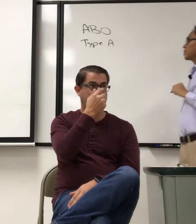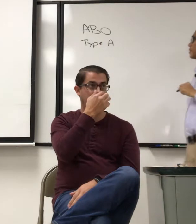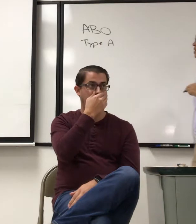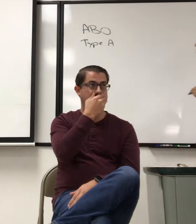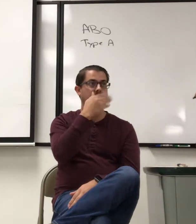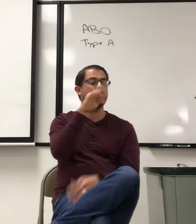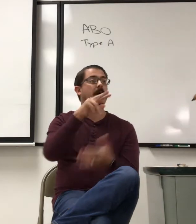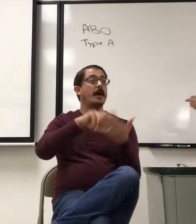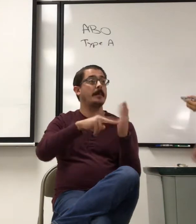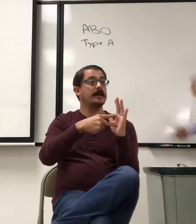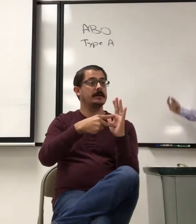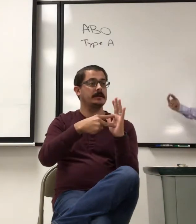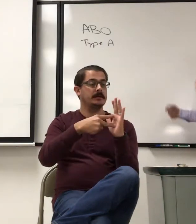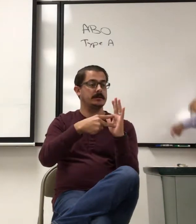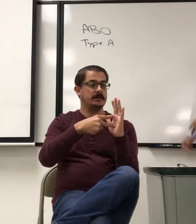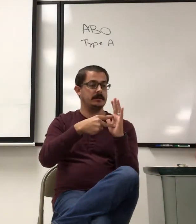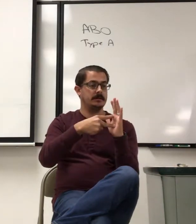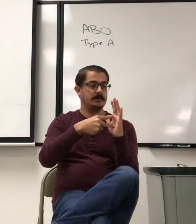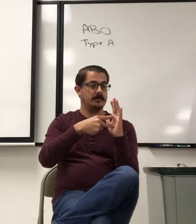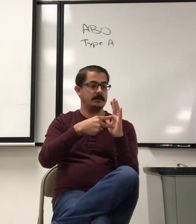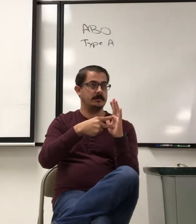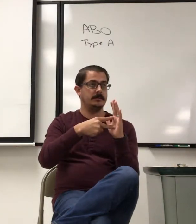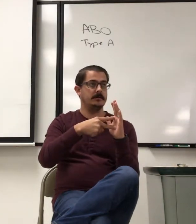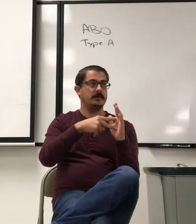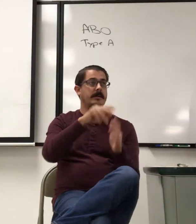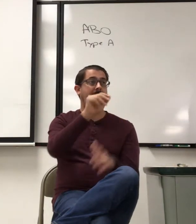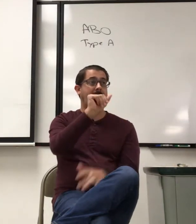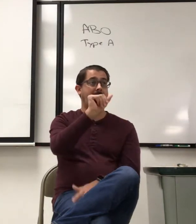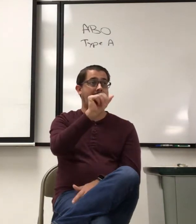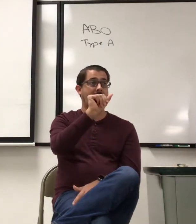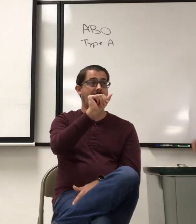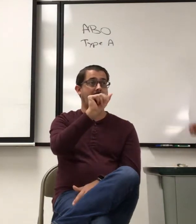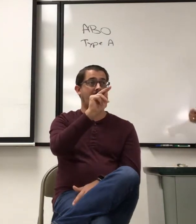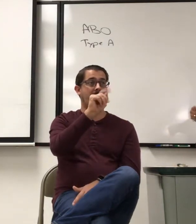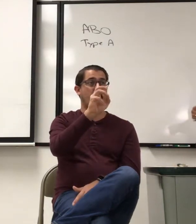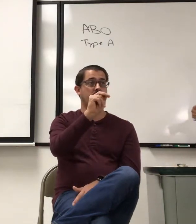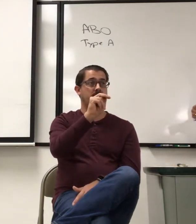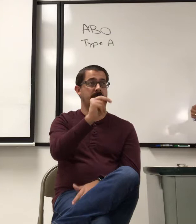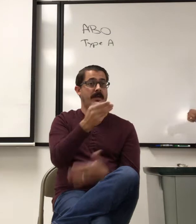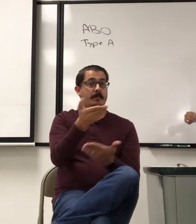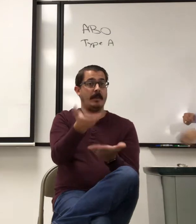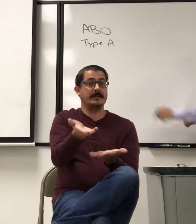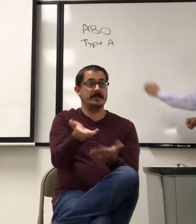That simply means the A antigen is present on the RBC.